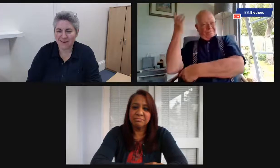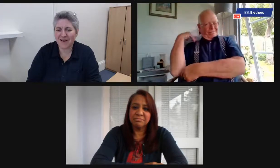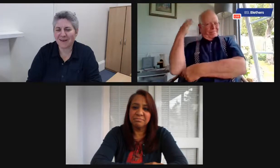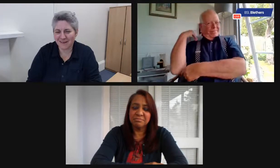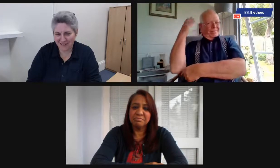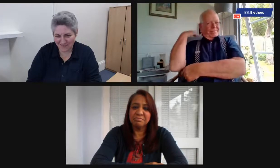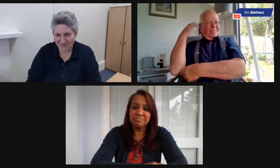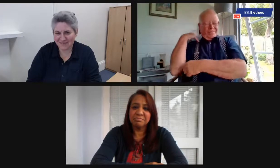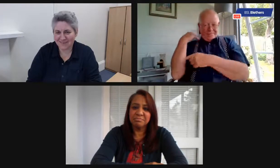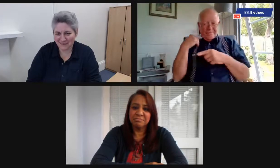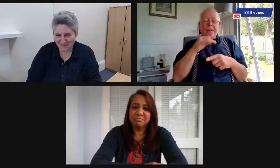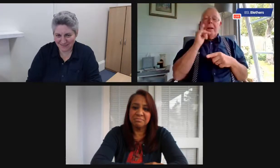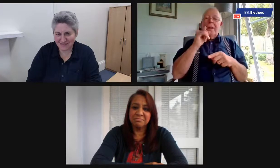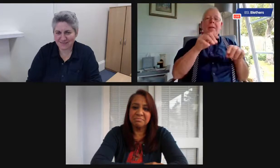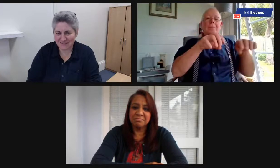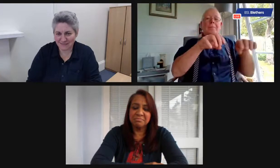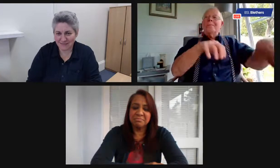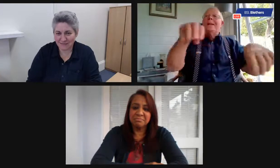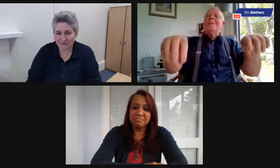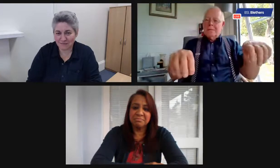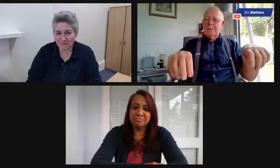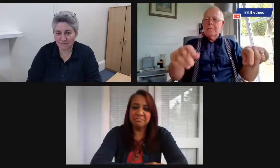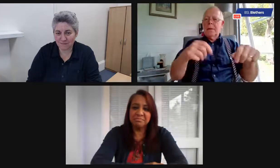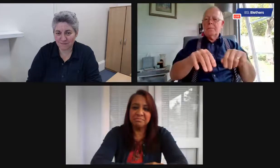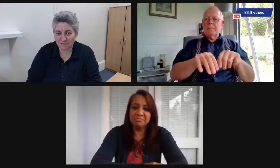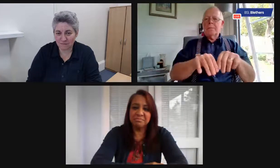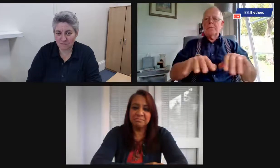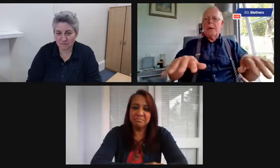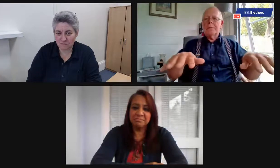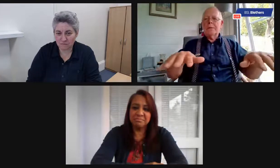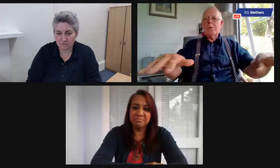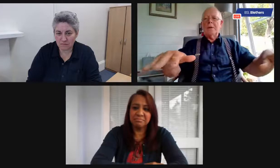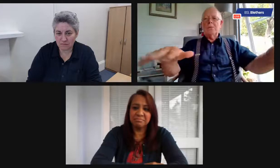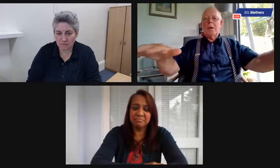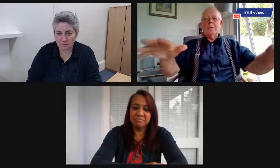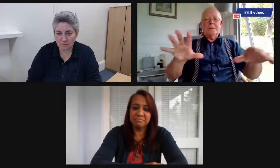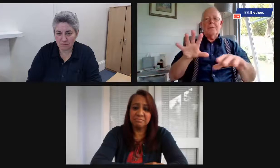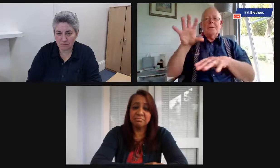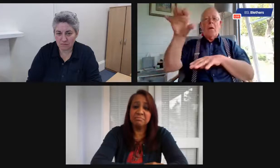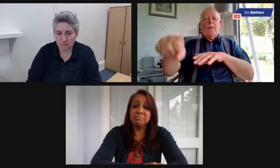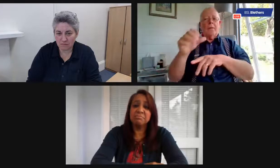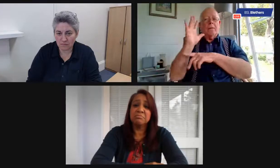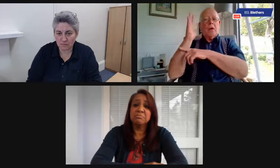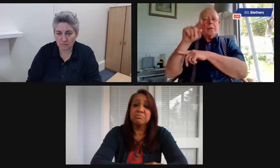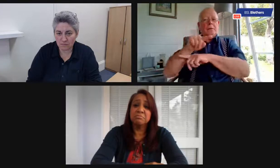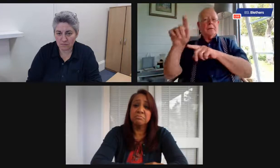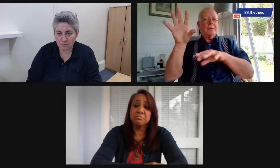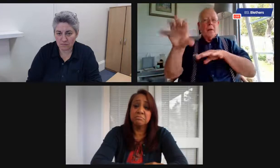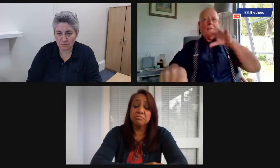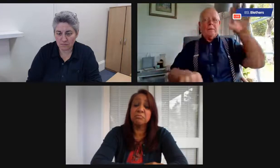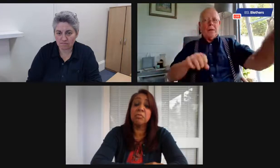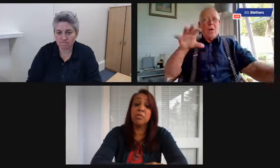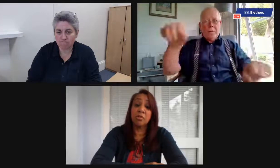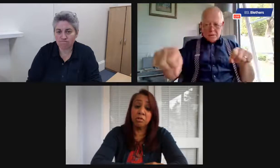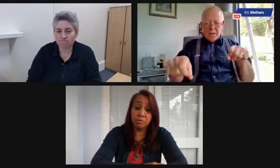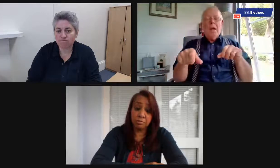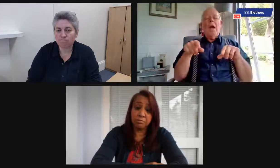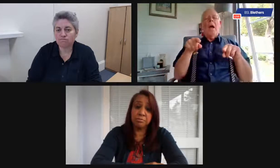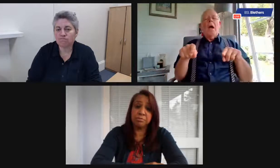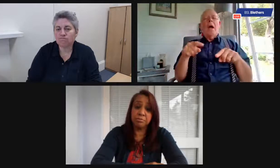and also the beaters would, in the old days would kind of disturb them. So they used these plants, rhododendrons, as a